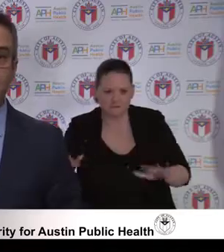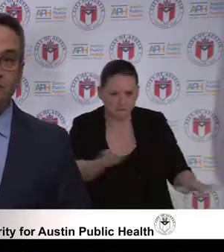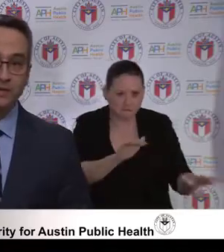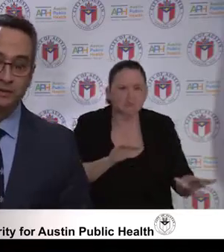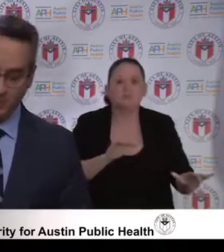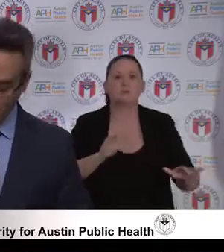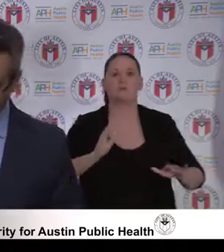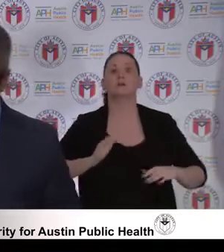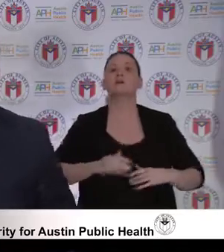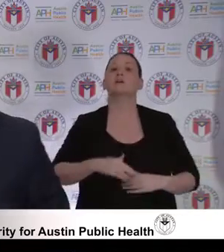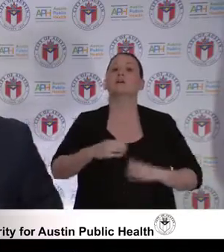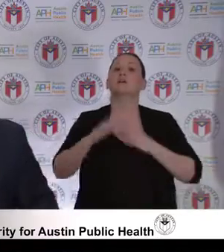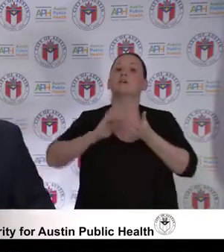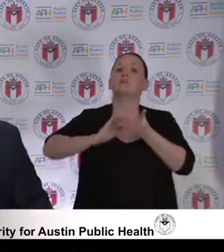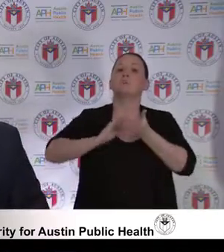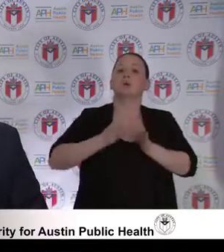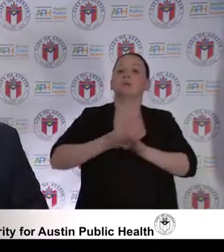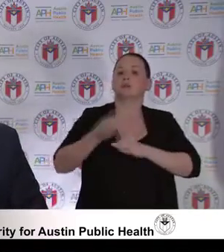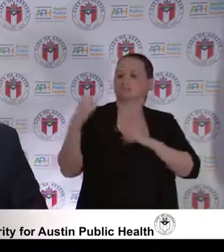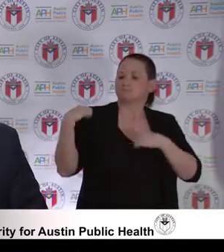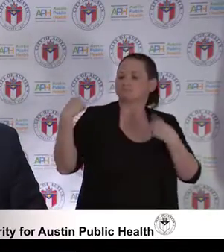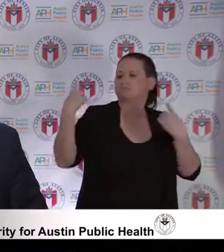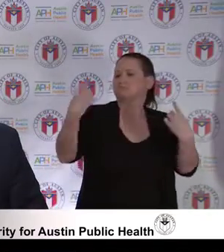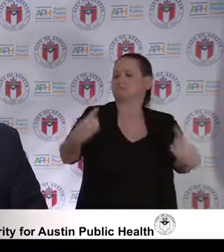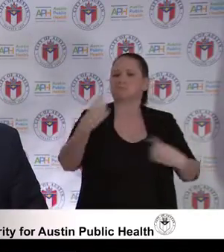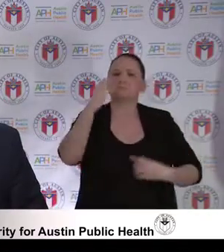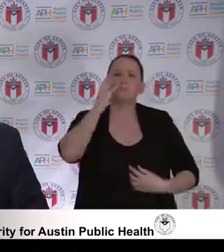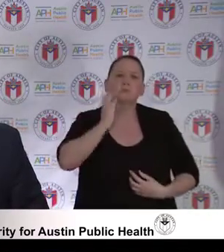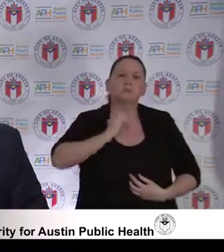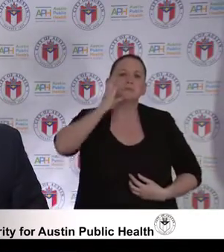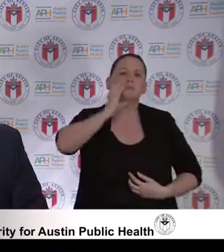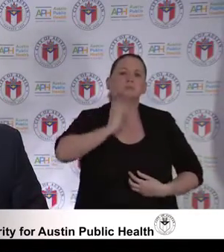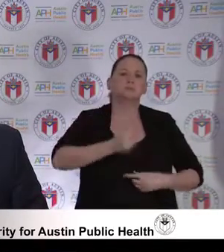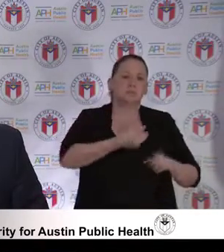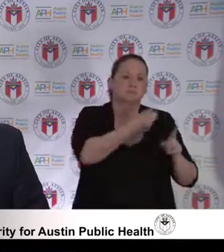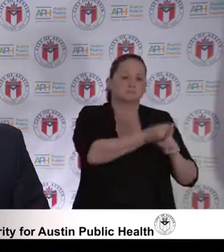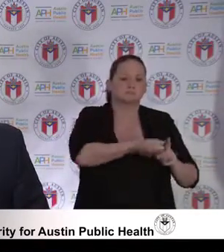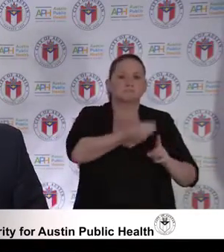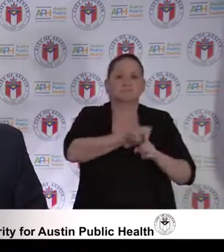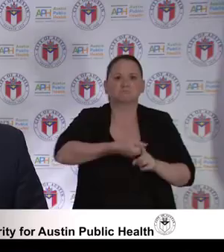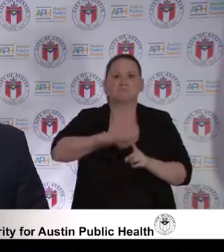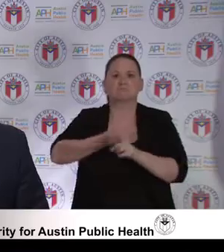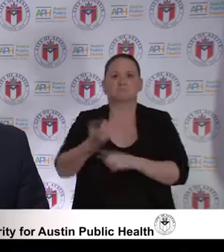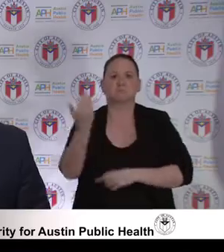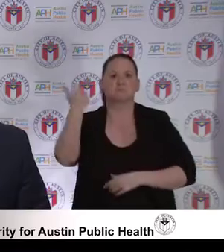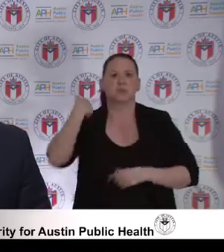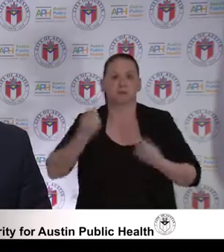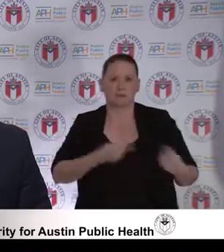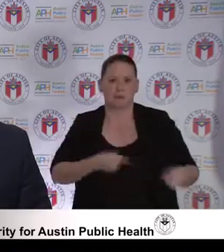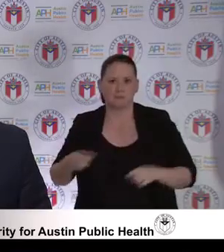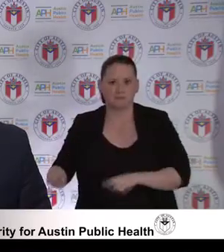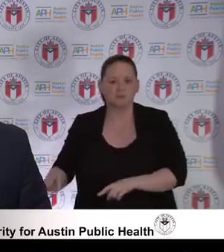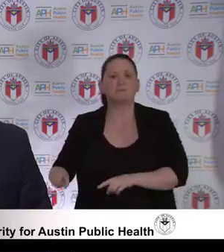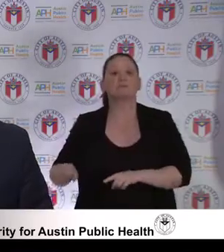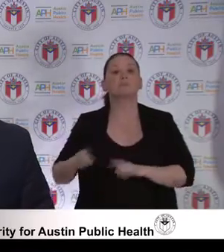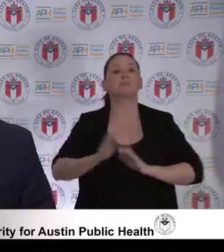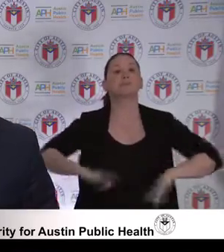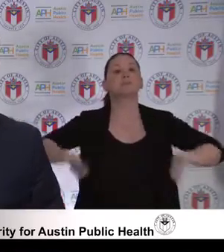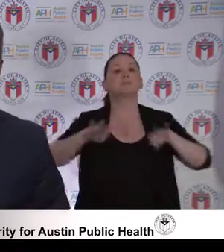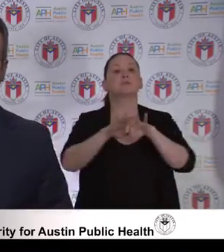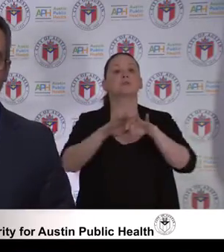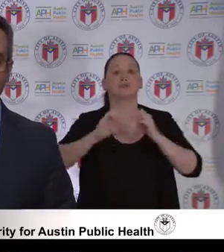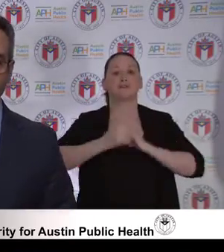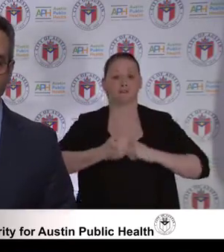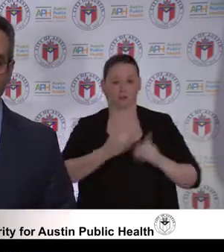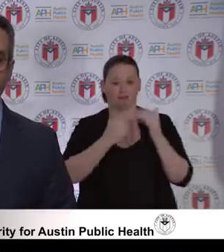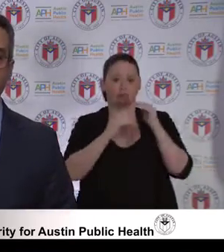In the medical field, we know from decades of experience from past outbreaks that one of the most important things that we can do to really